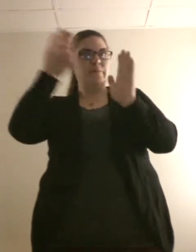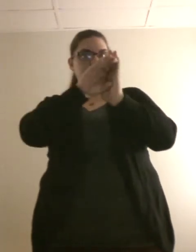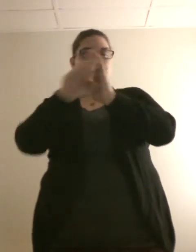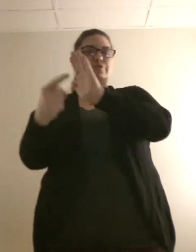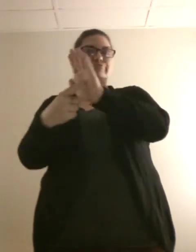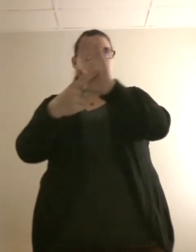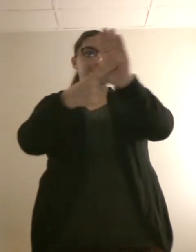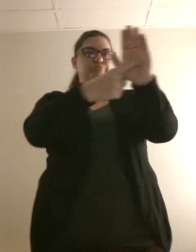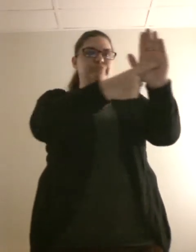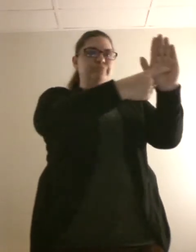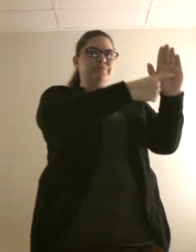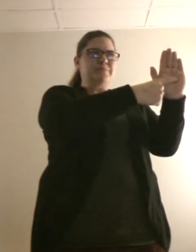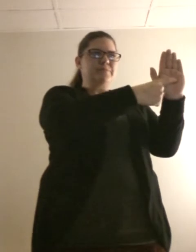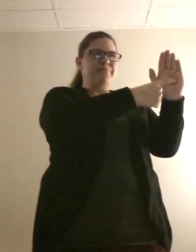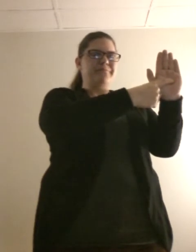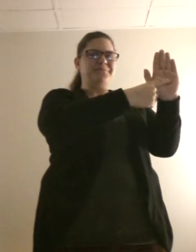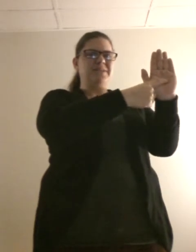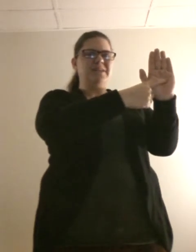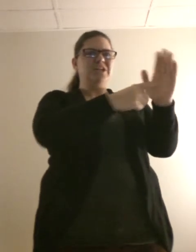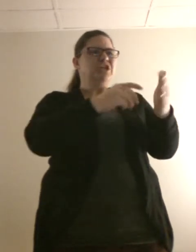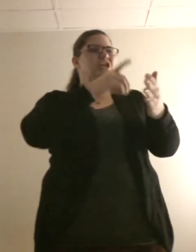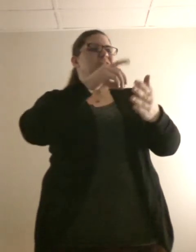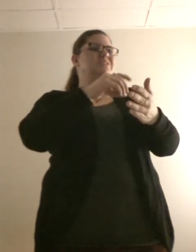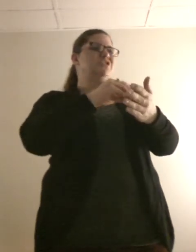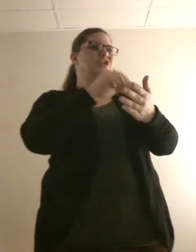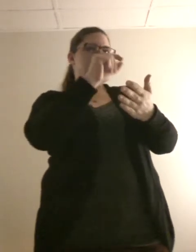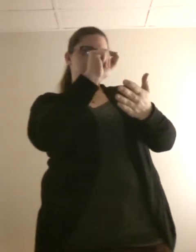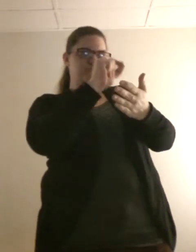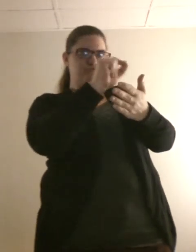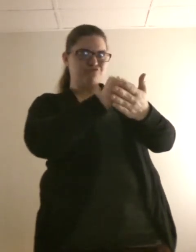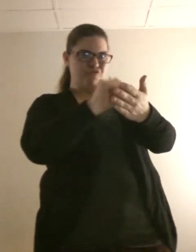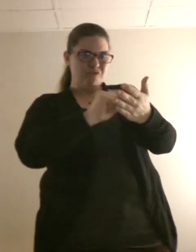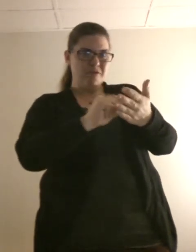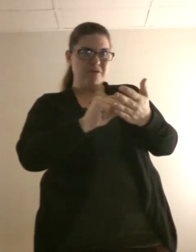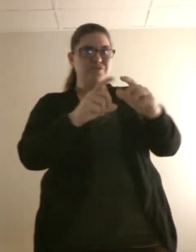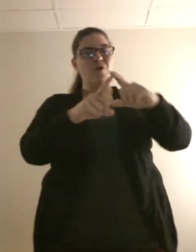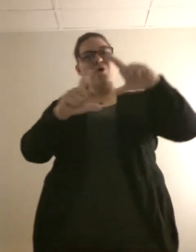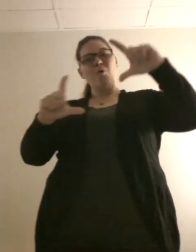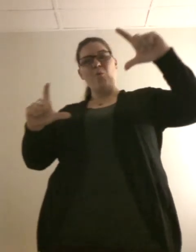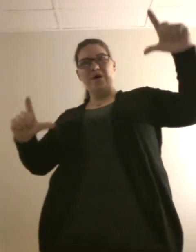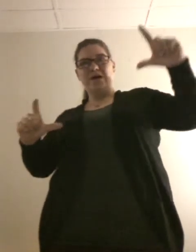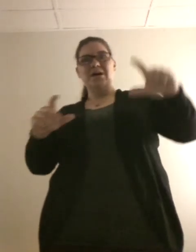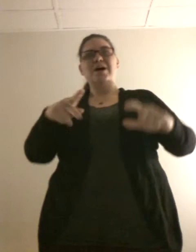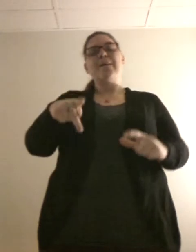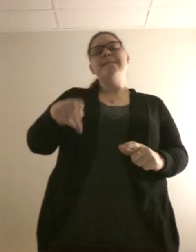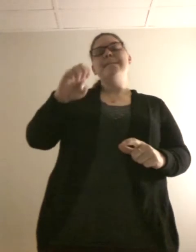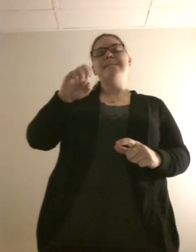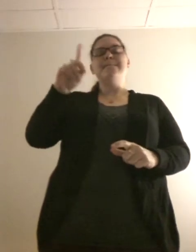You're going to paint it so big, or you're going to draw it so big that the petals might go off the paper. You're not going to worry about painting a stem. You're not going to worry about